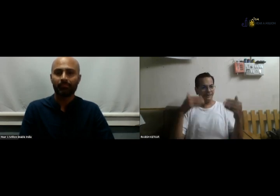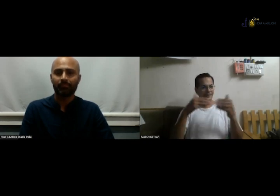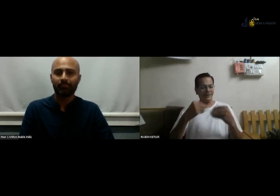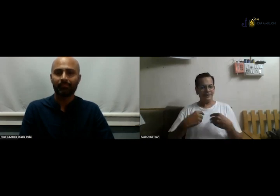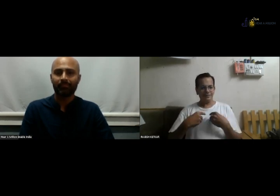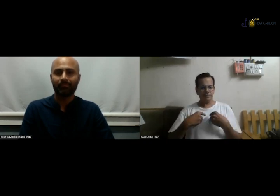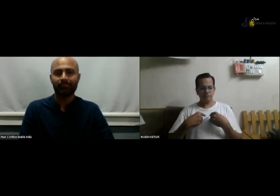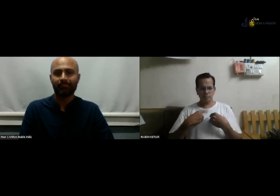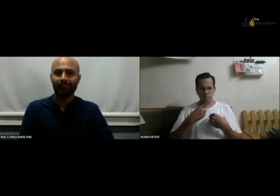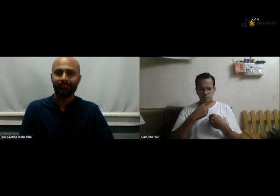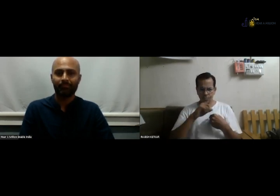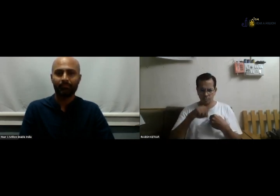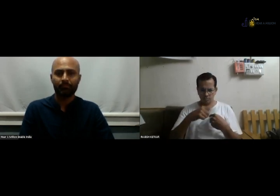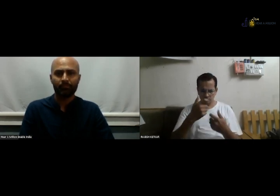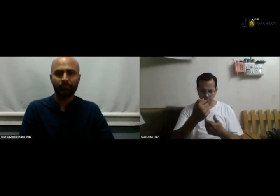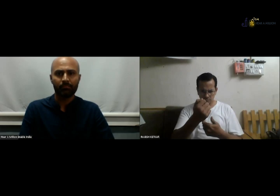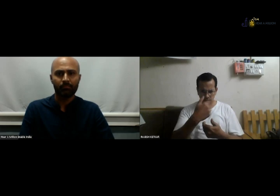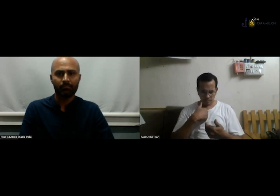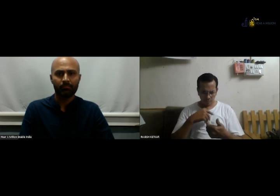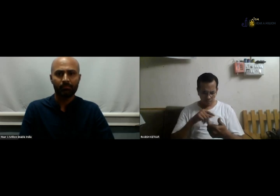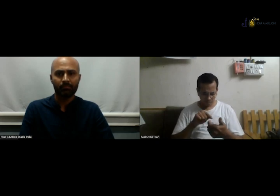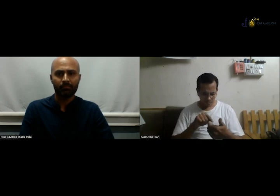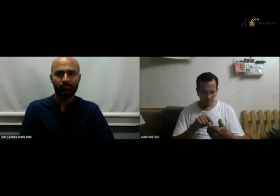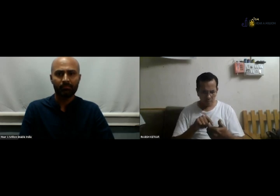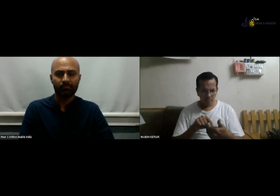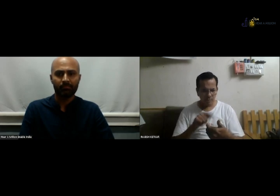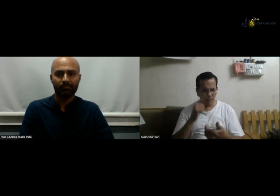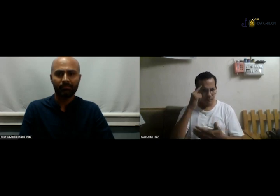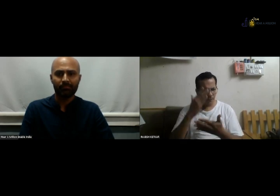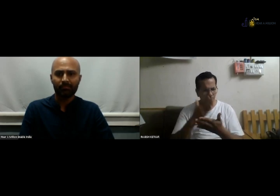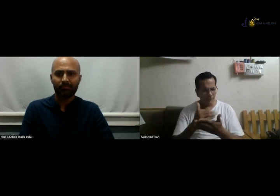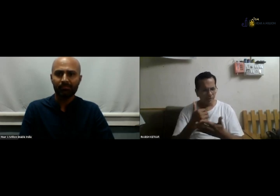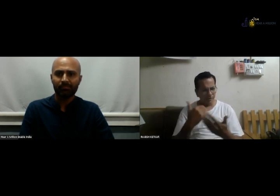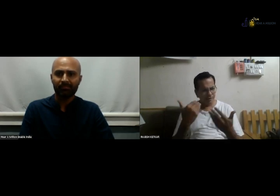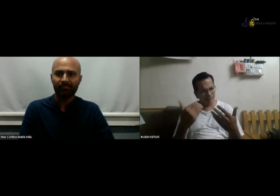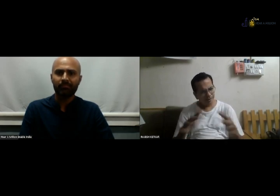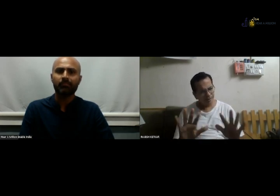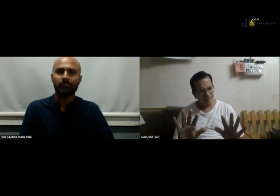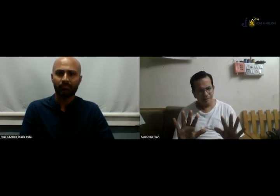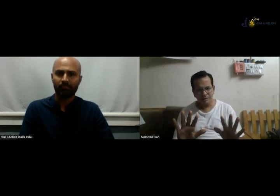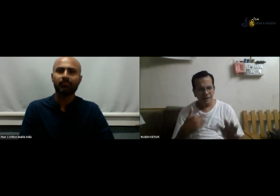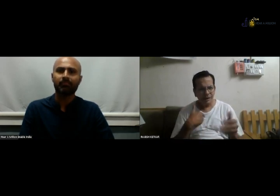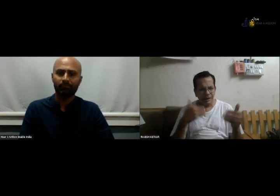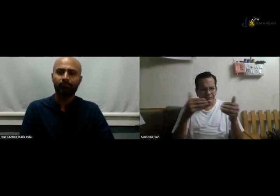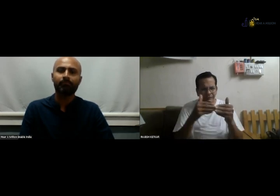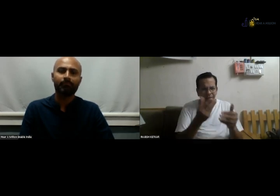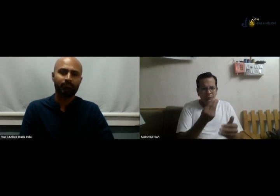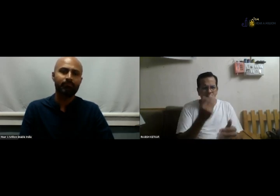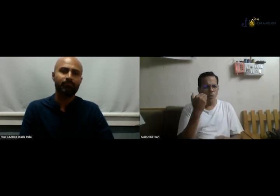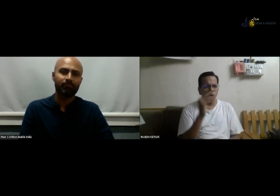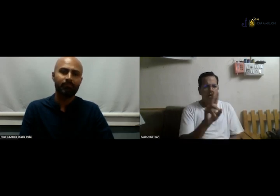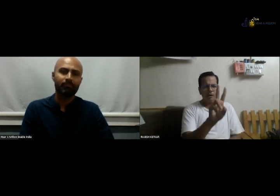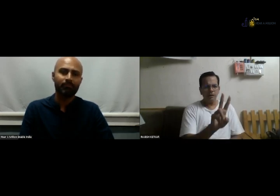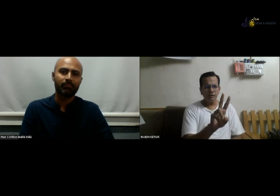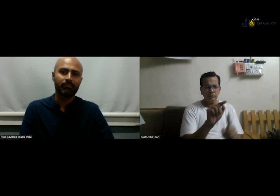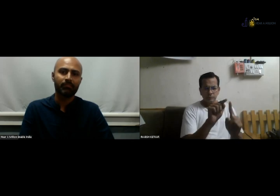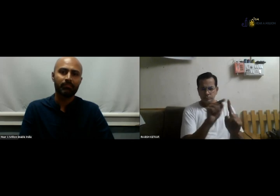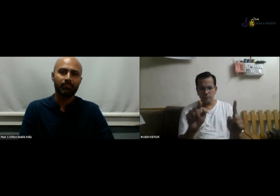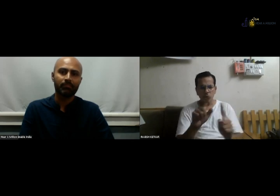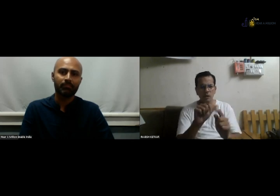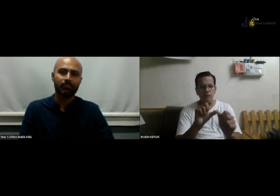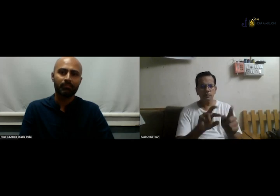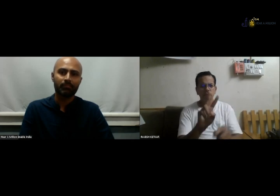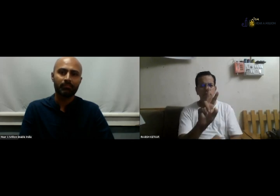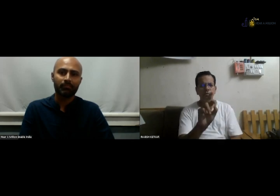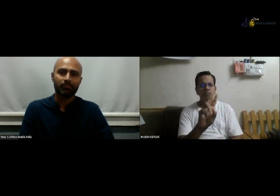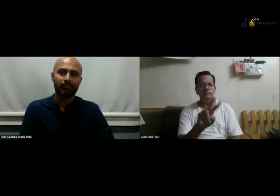experienced, right? So right when in this year when we met her, and when people were saying that she